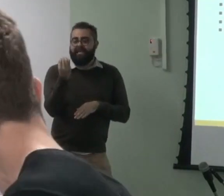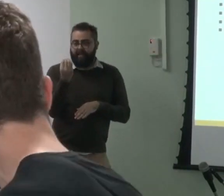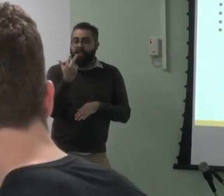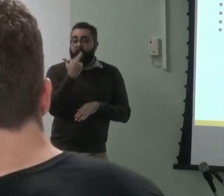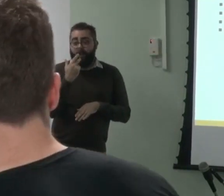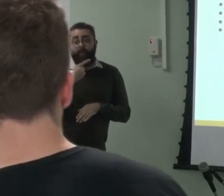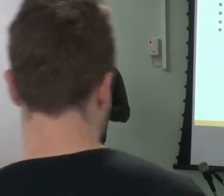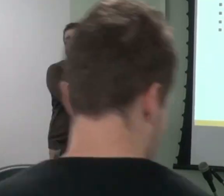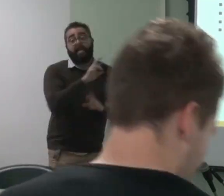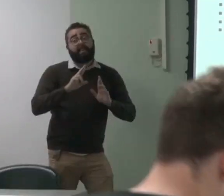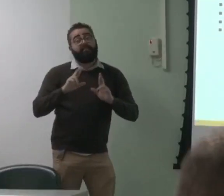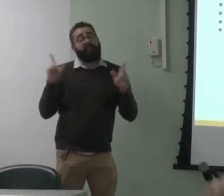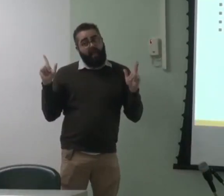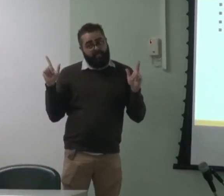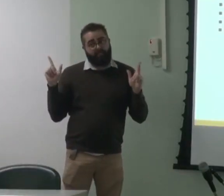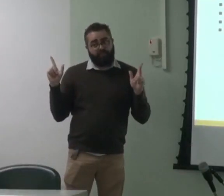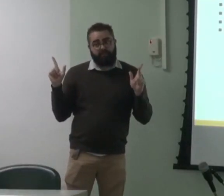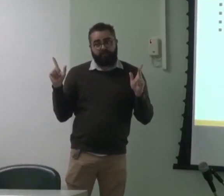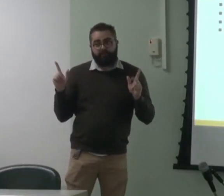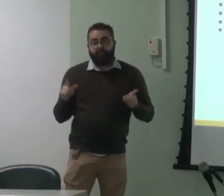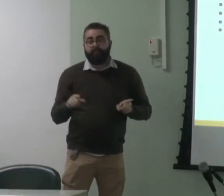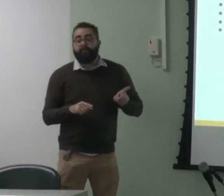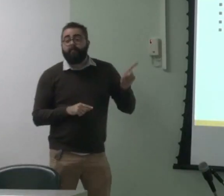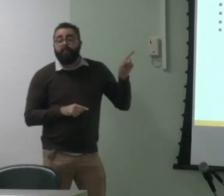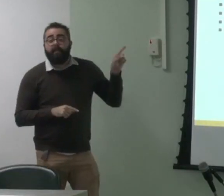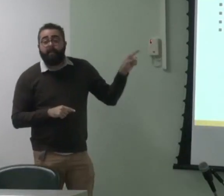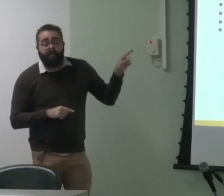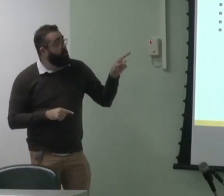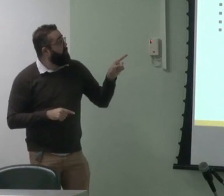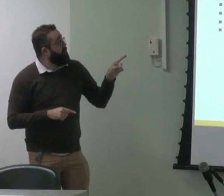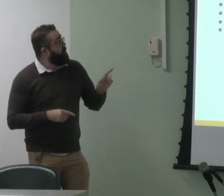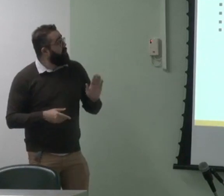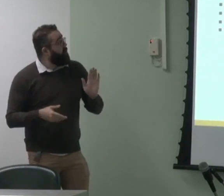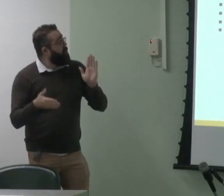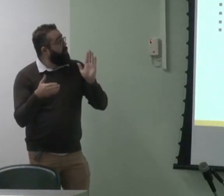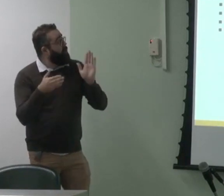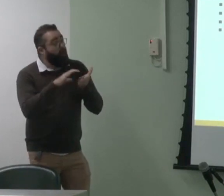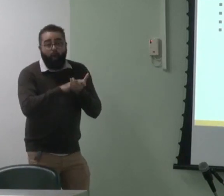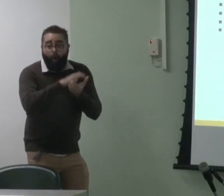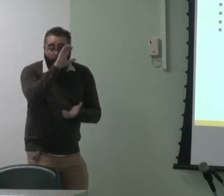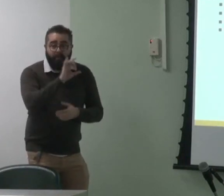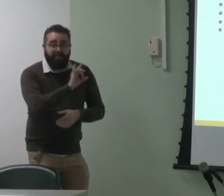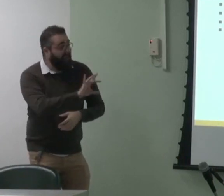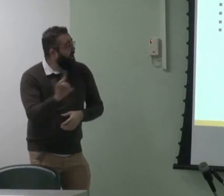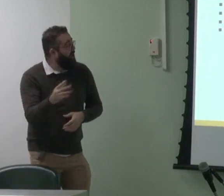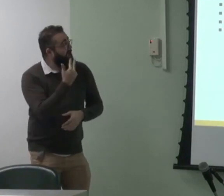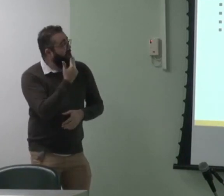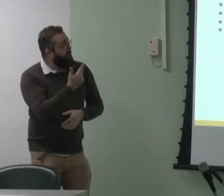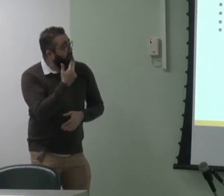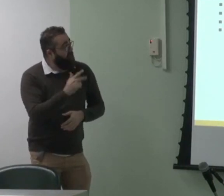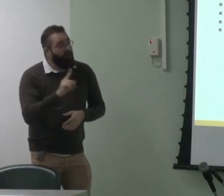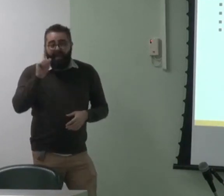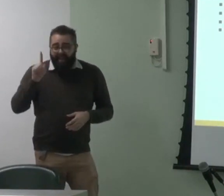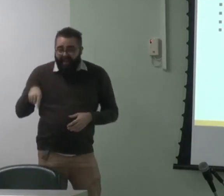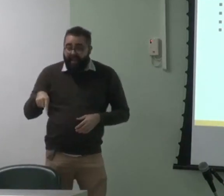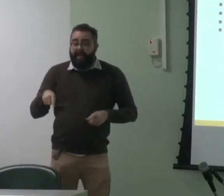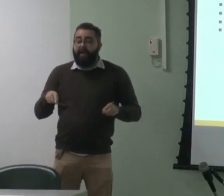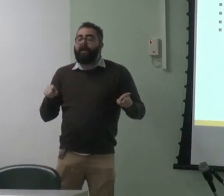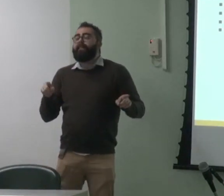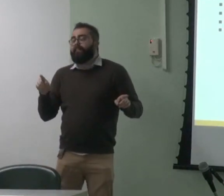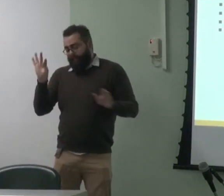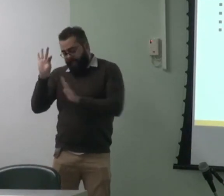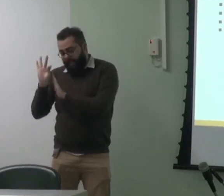different. So corpus of each language has a Czech parallel text, but not necessarily the